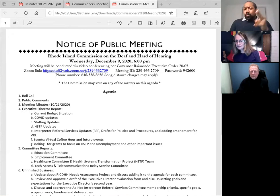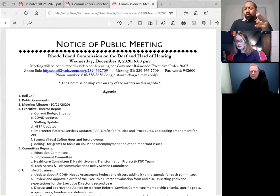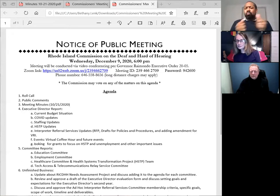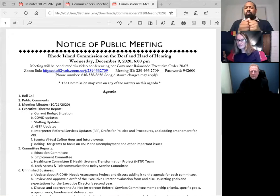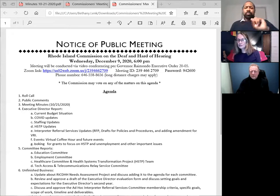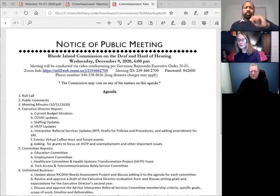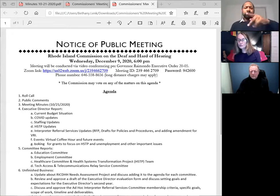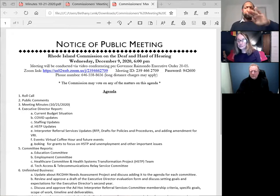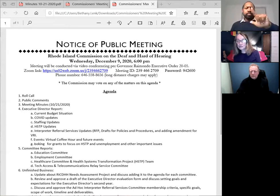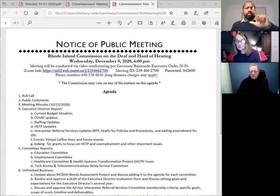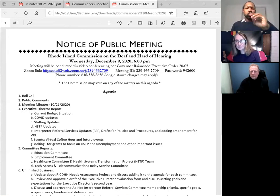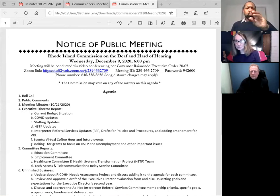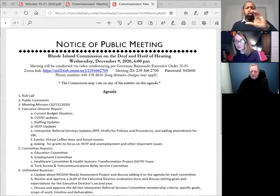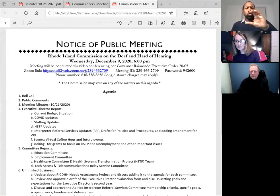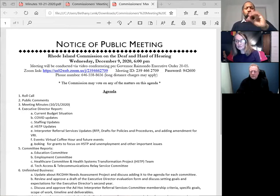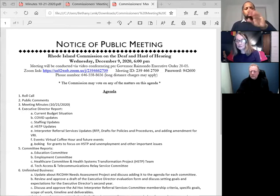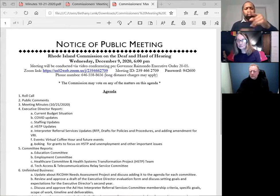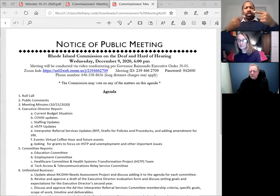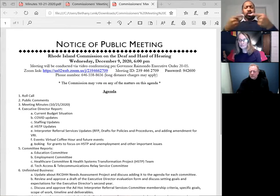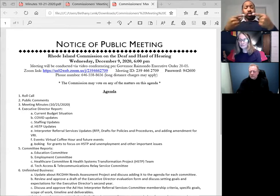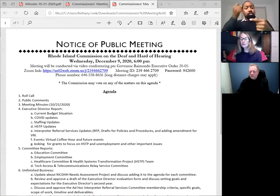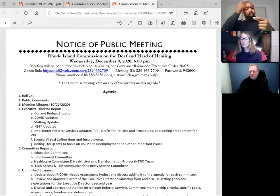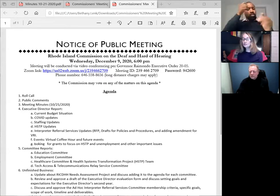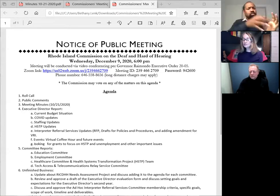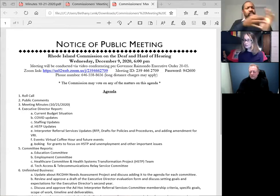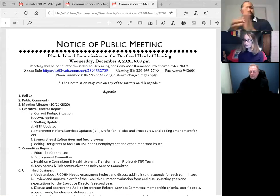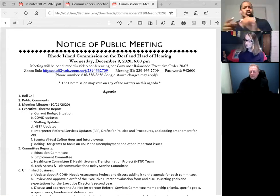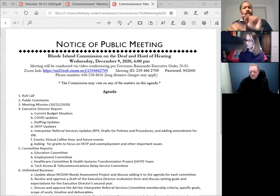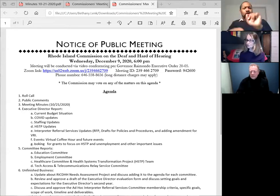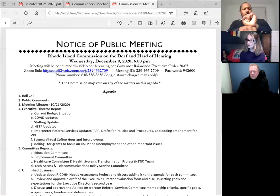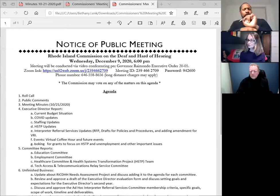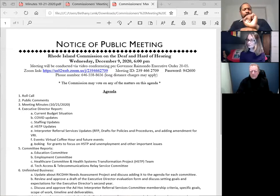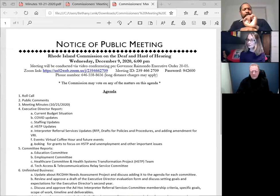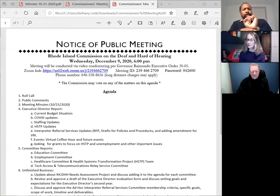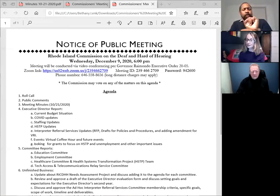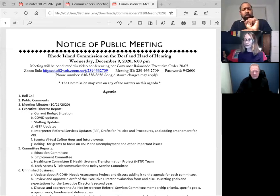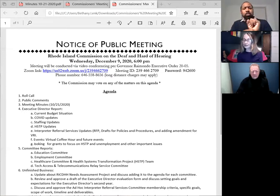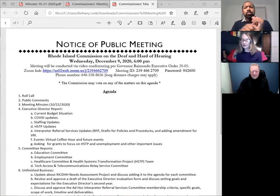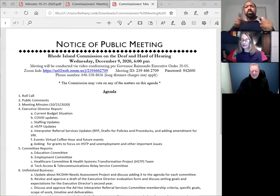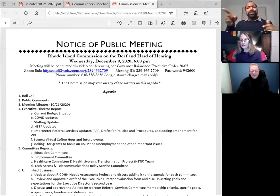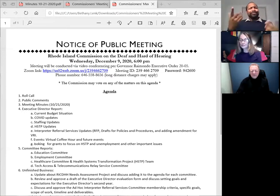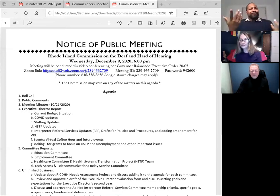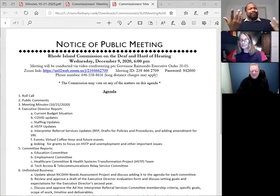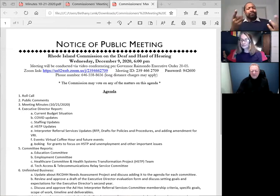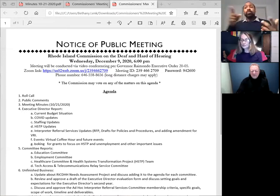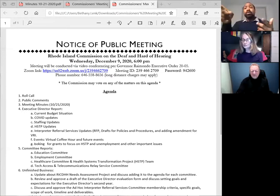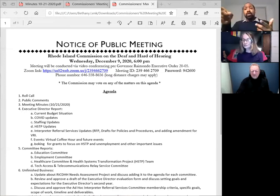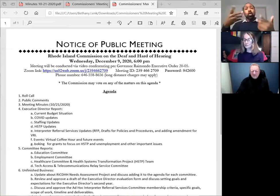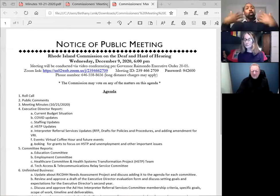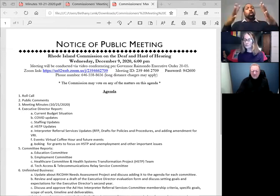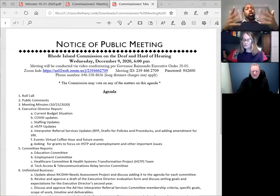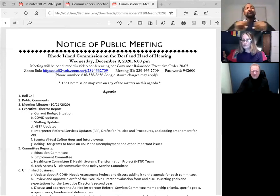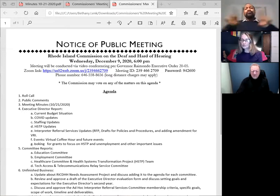her study, including deaf people and hard of hearing people who have spinal cord injuries, and how that pertains